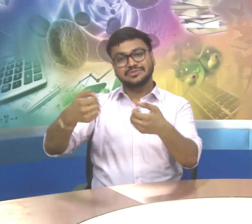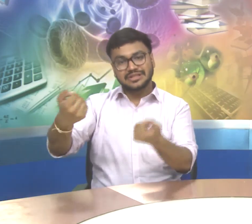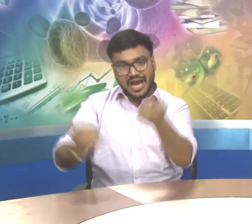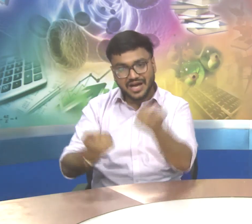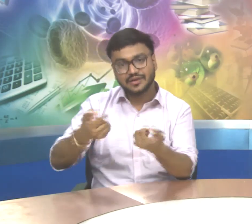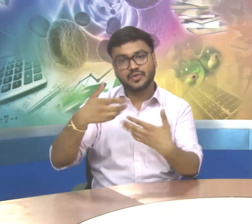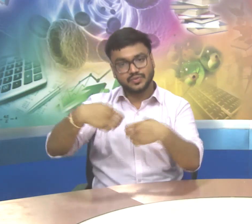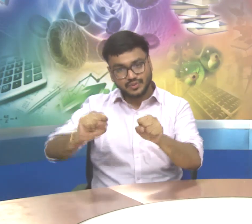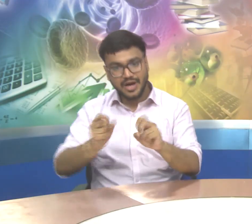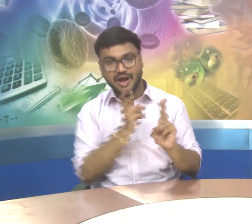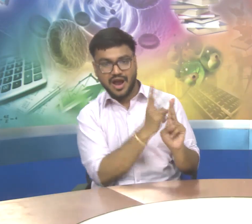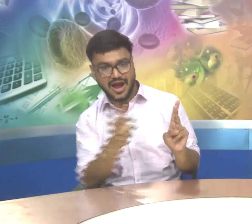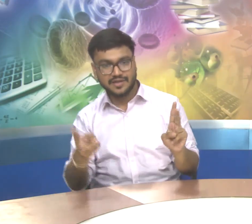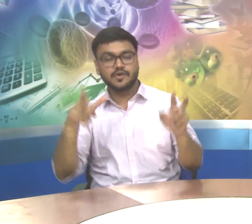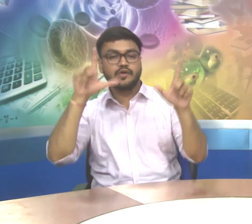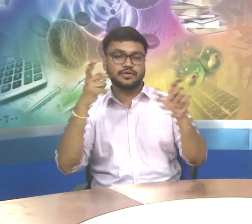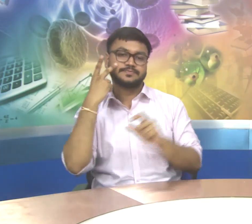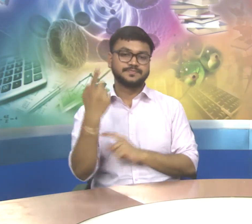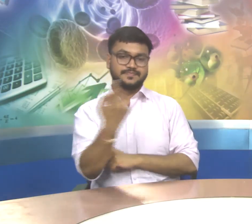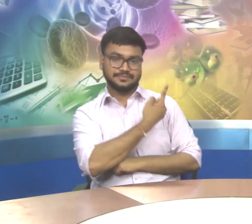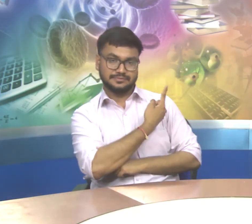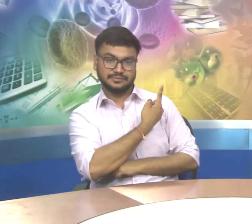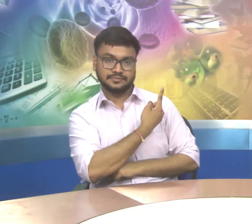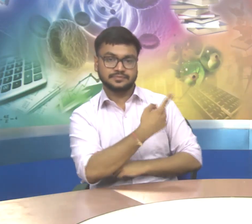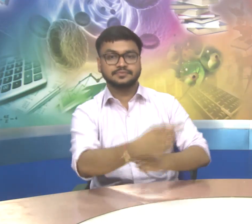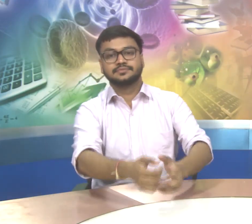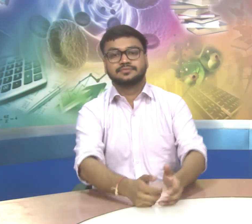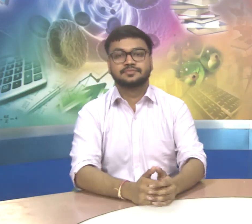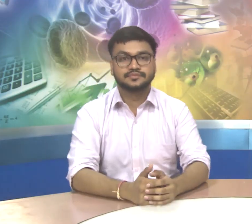like aluminium, iron, copper.